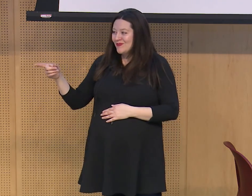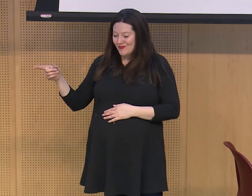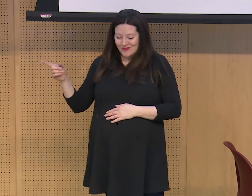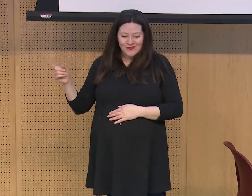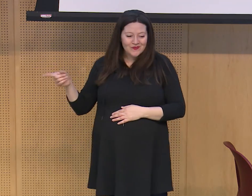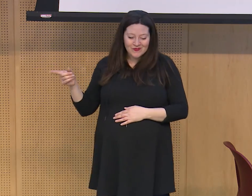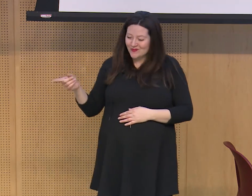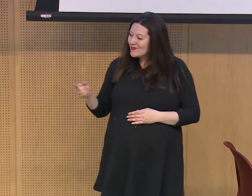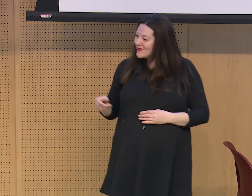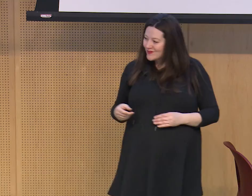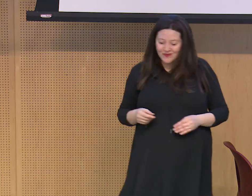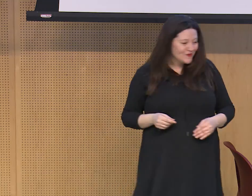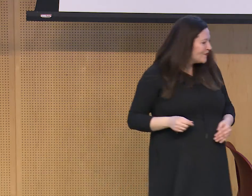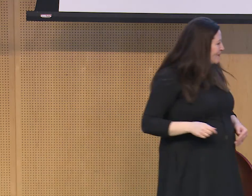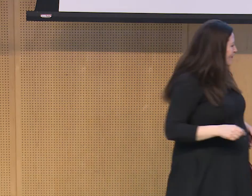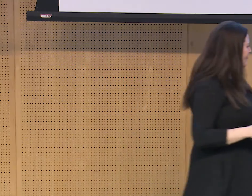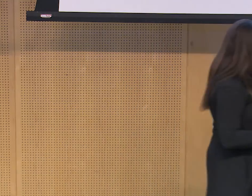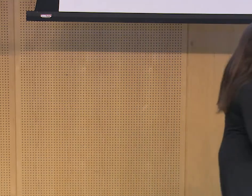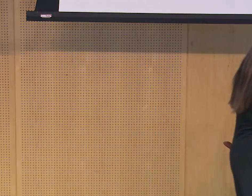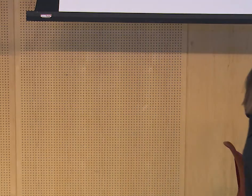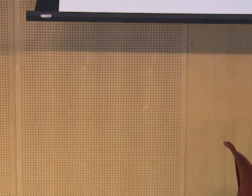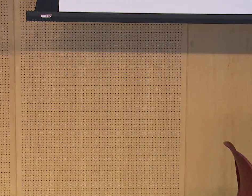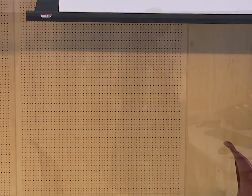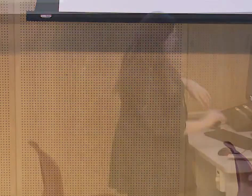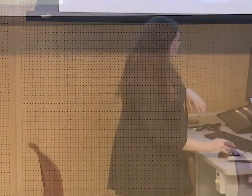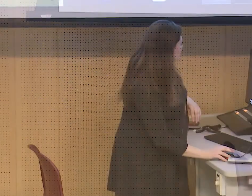Per semester, correct, per semester.